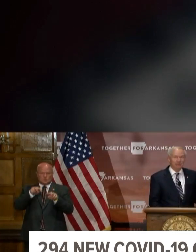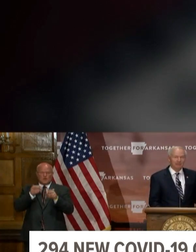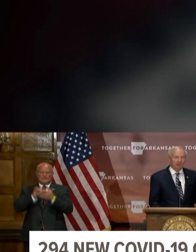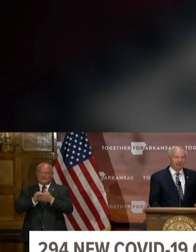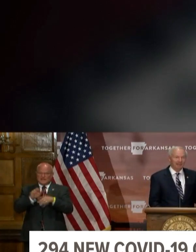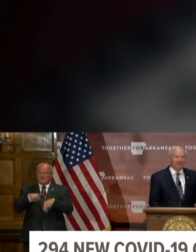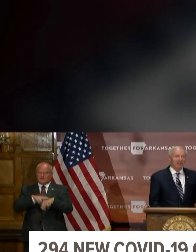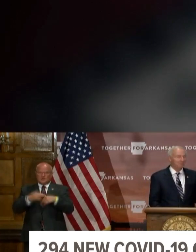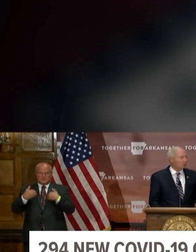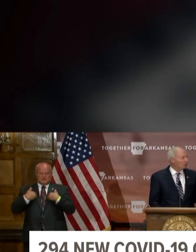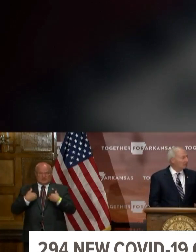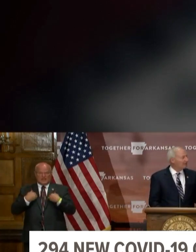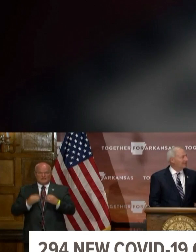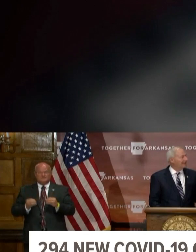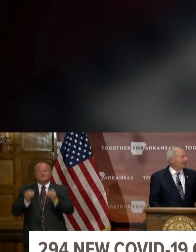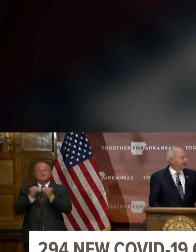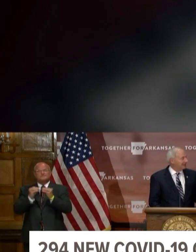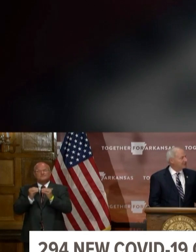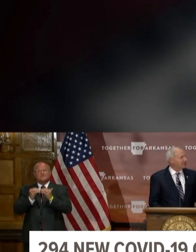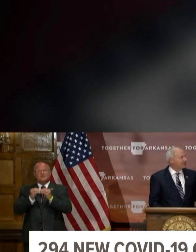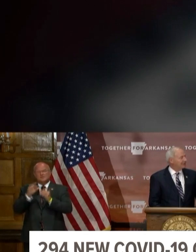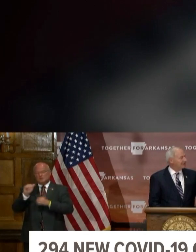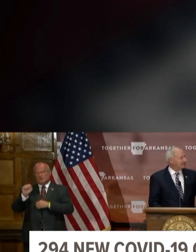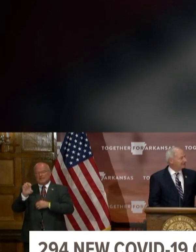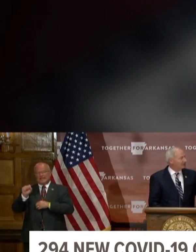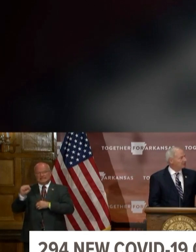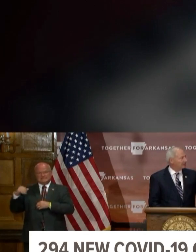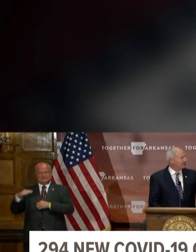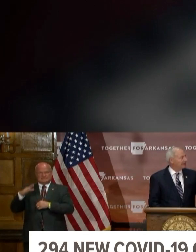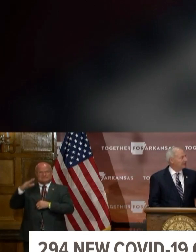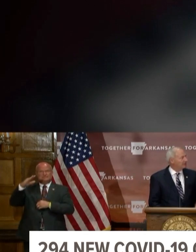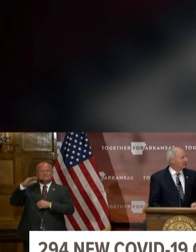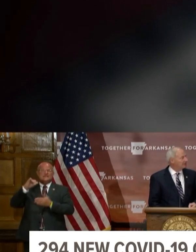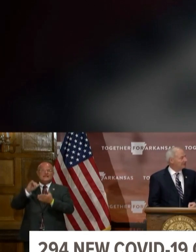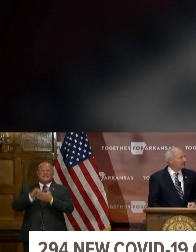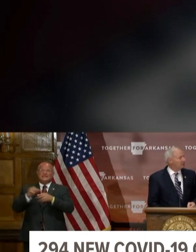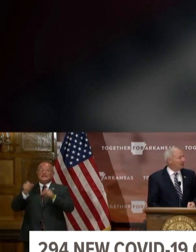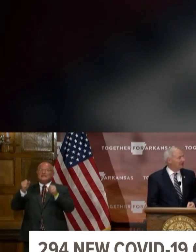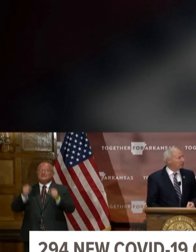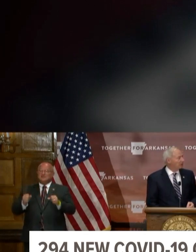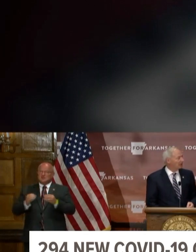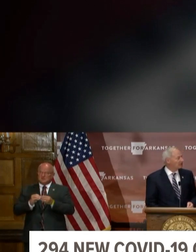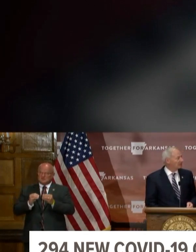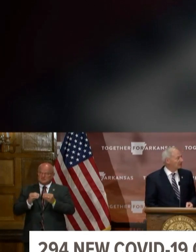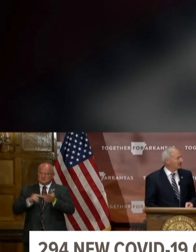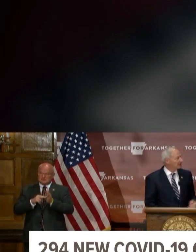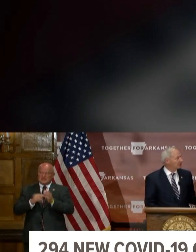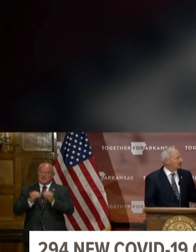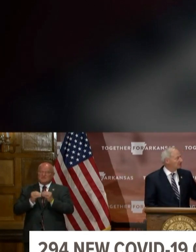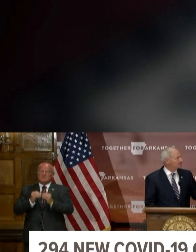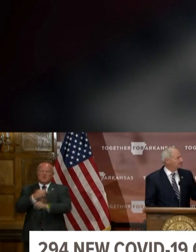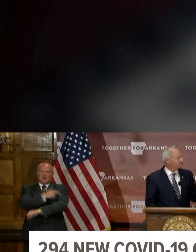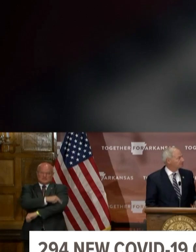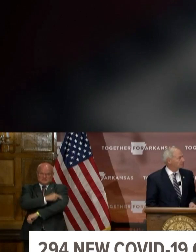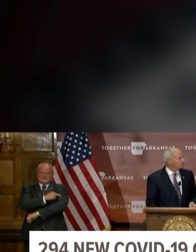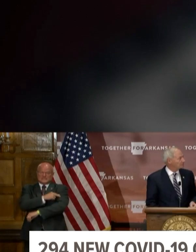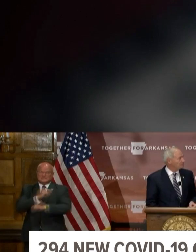And of course, if you have more cases, then ultimately that could mean we have more